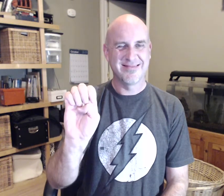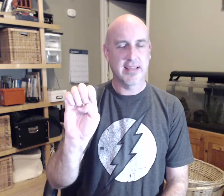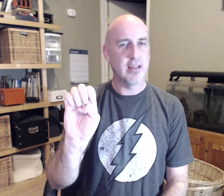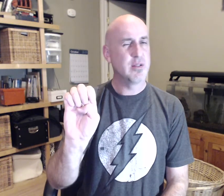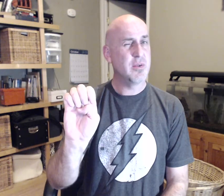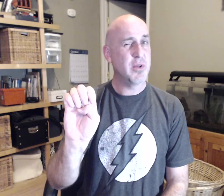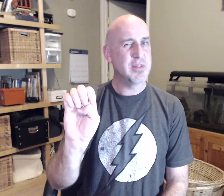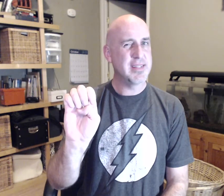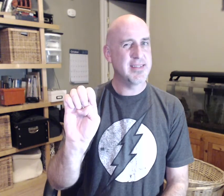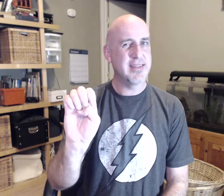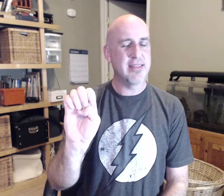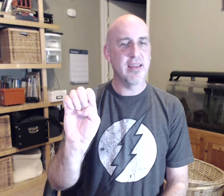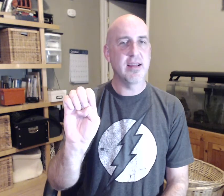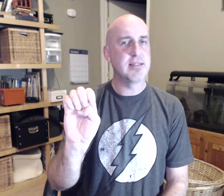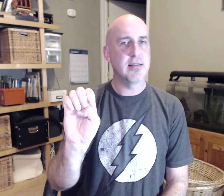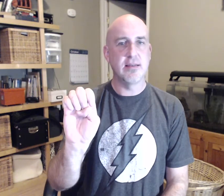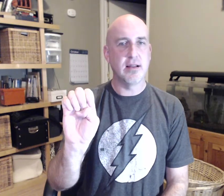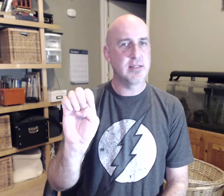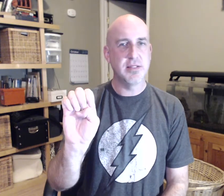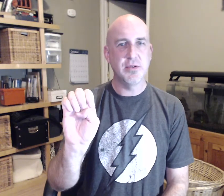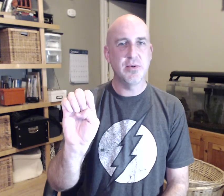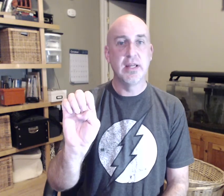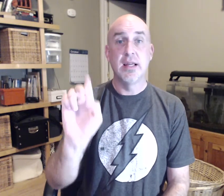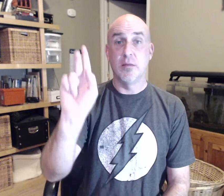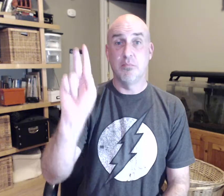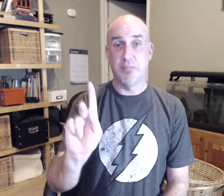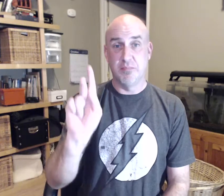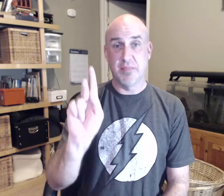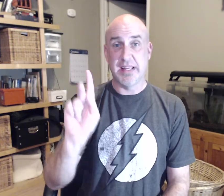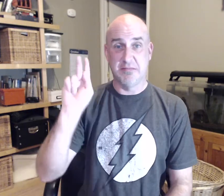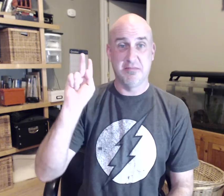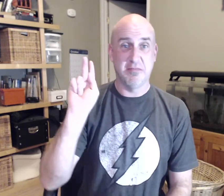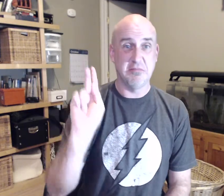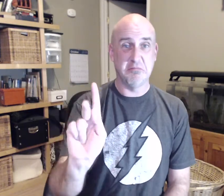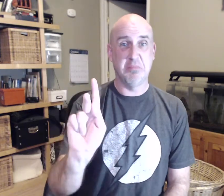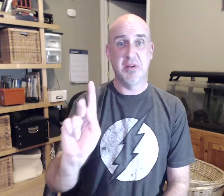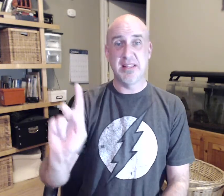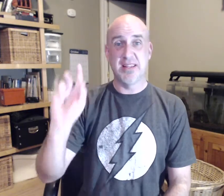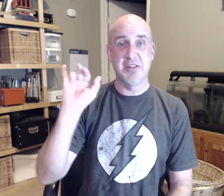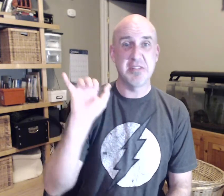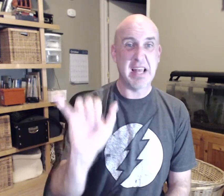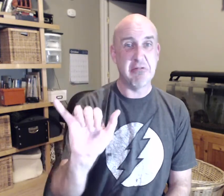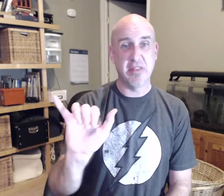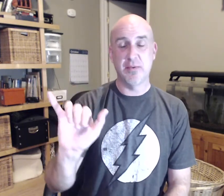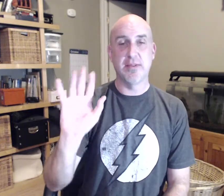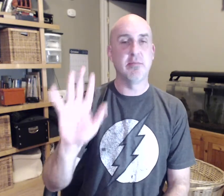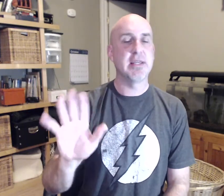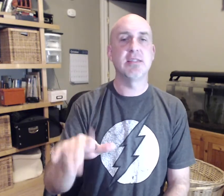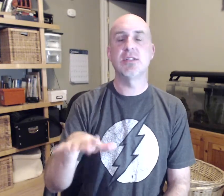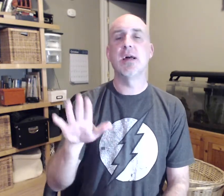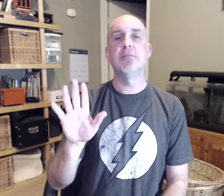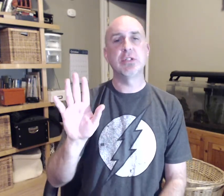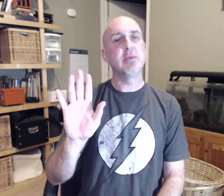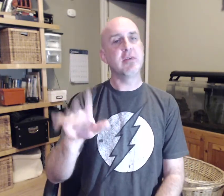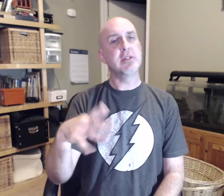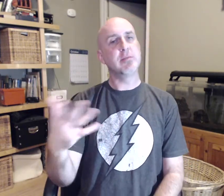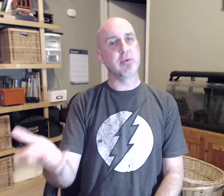Okay, do you notice I did that thing I said not to do? Like putting the letters out there really big each time. It should be very smooth.